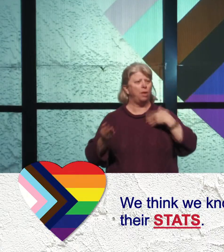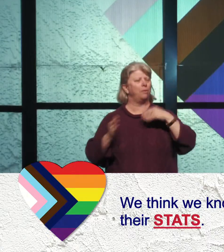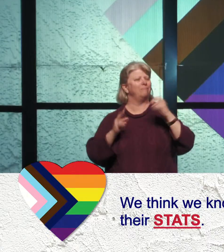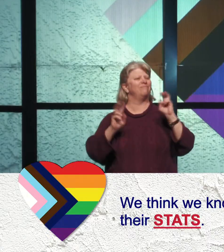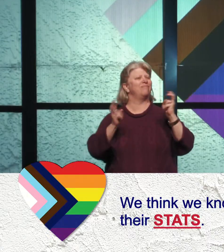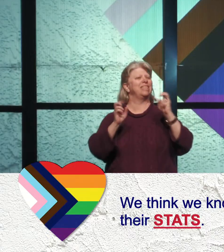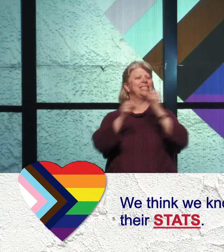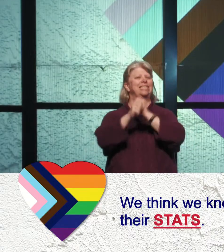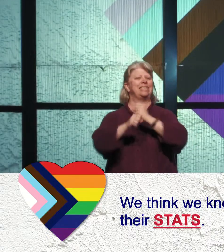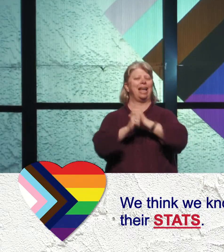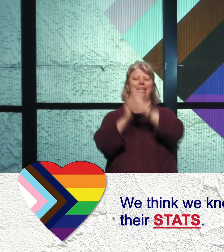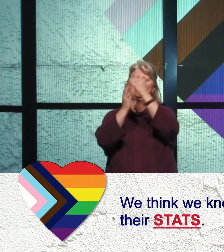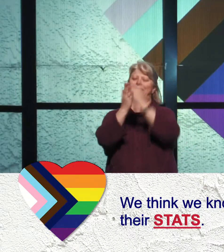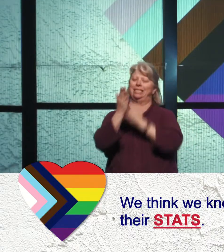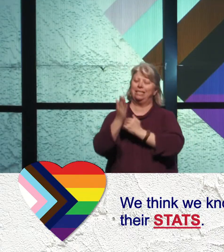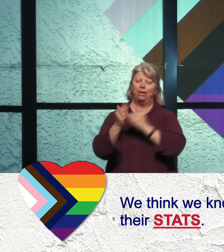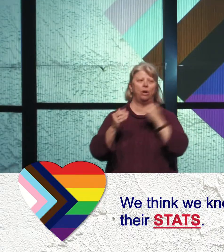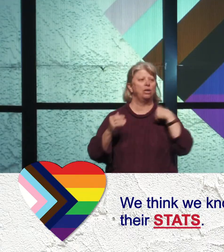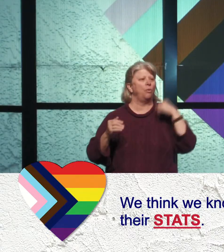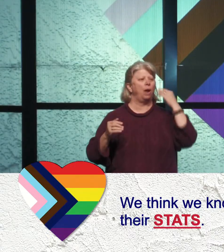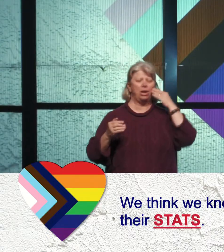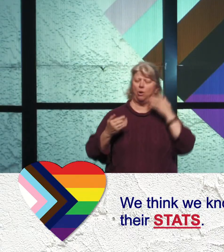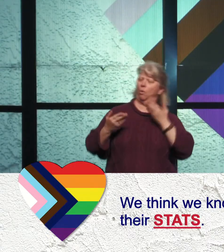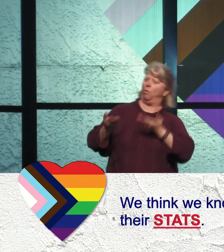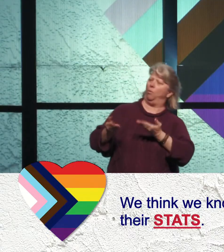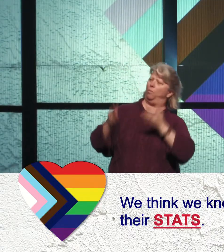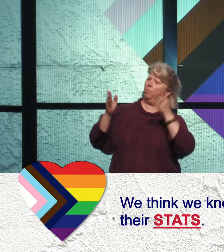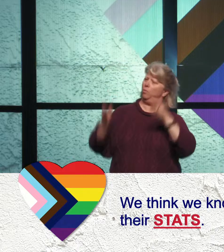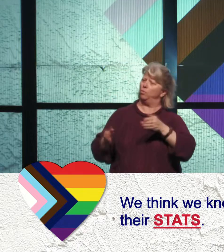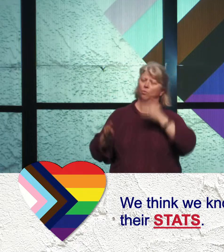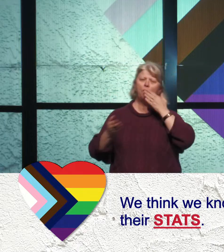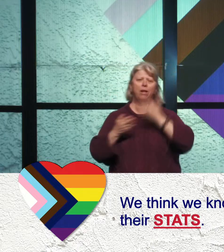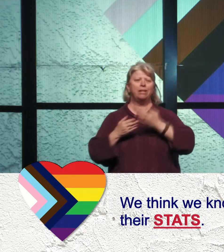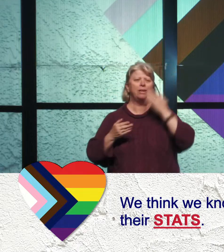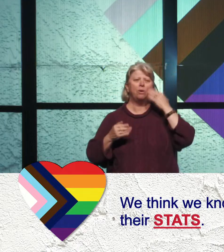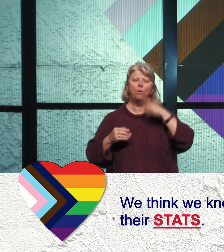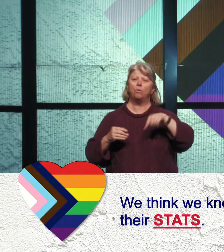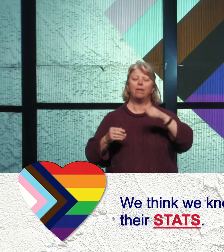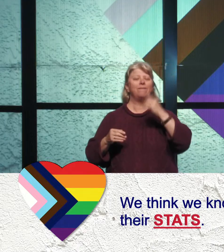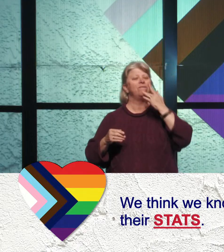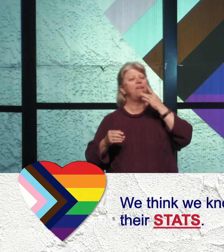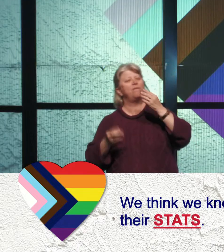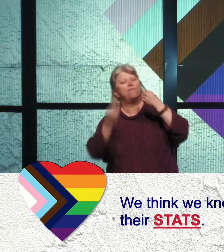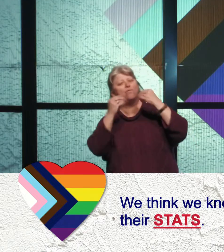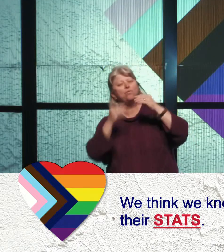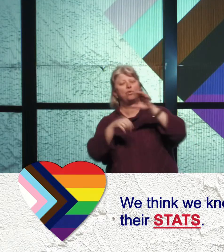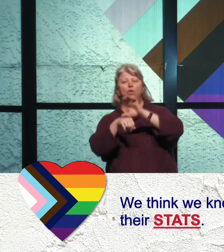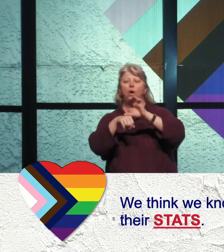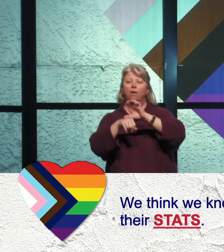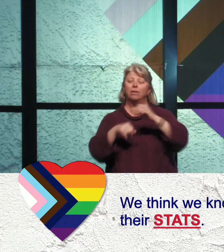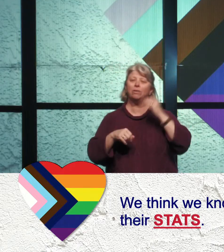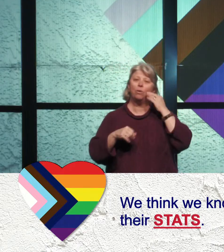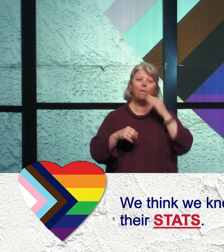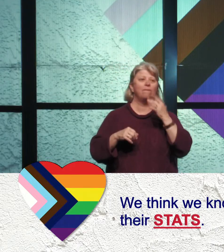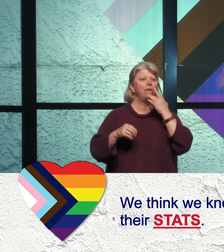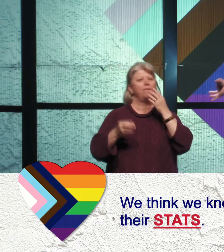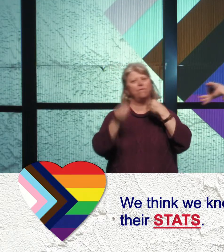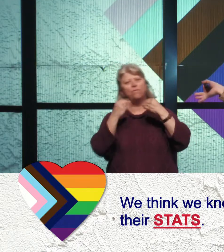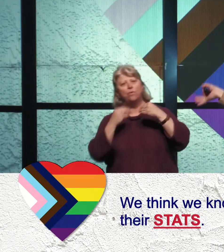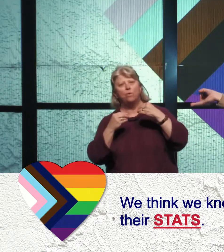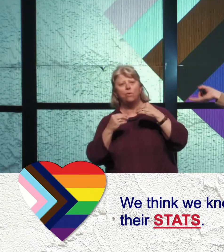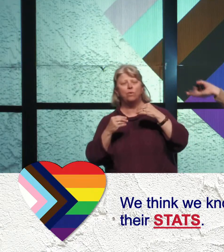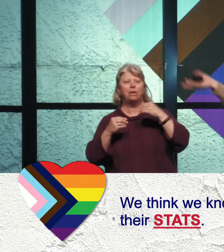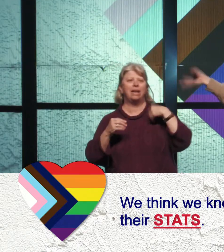stats. Right? Sometimes we think, oh, I know this person really well because I know their favorite food is chocolate. Or I know that their favorite food is